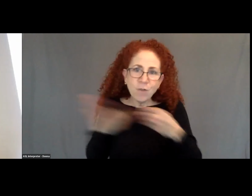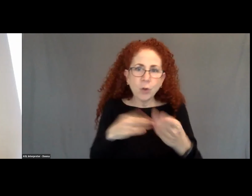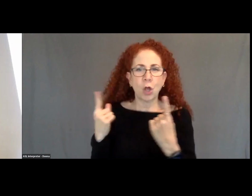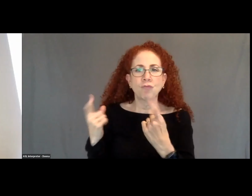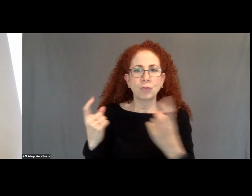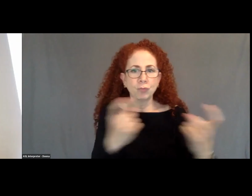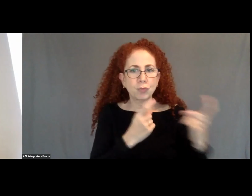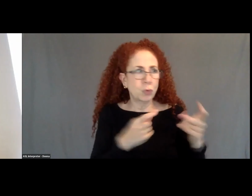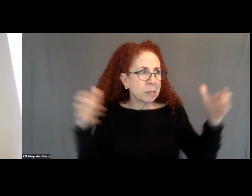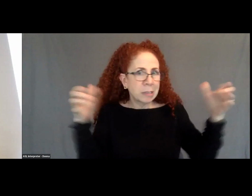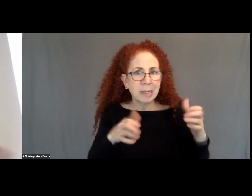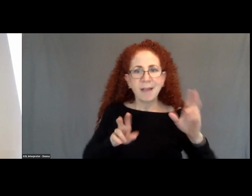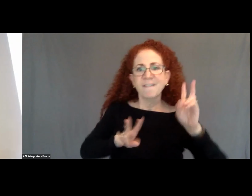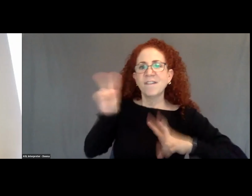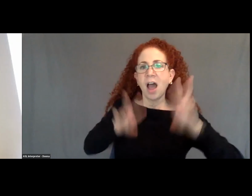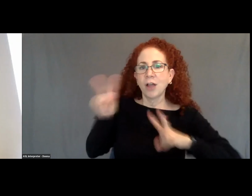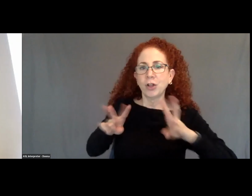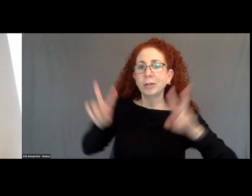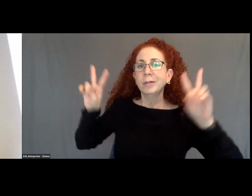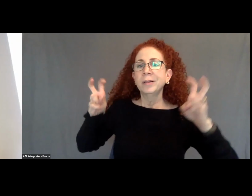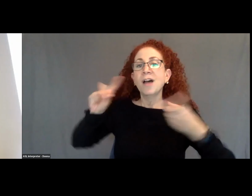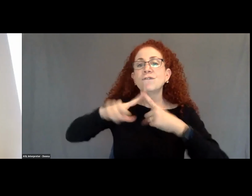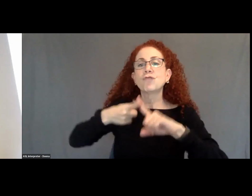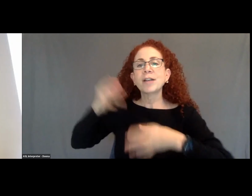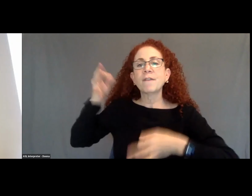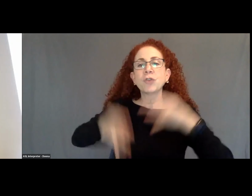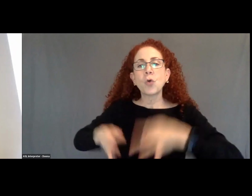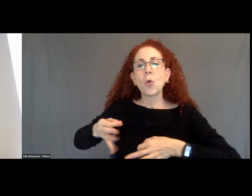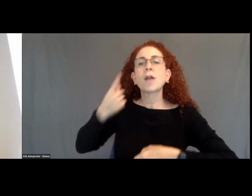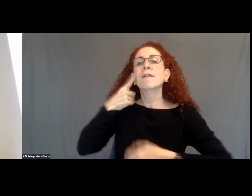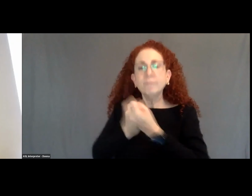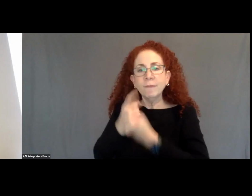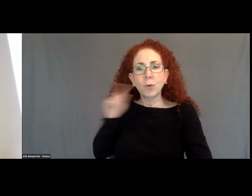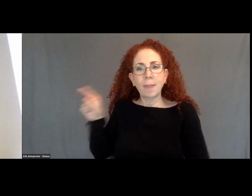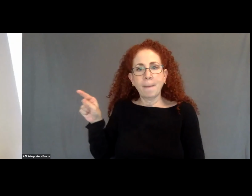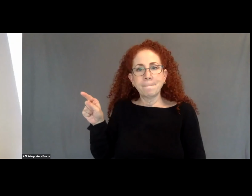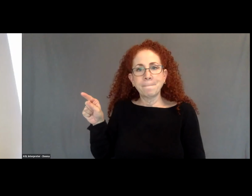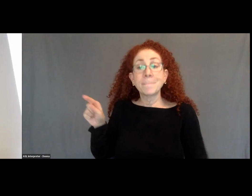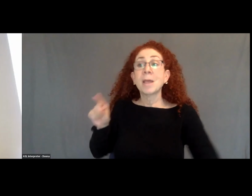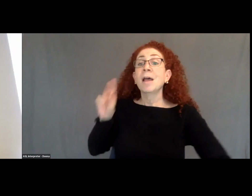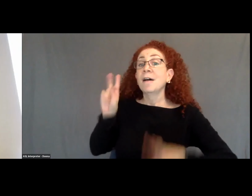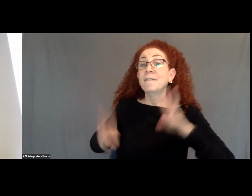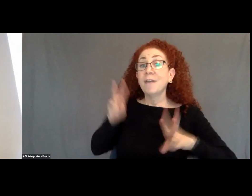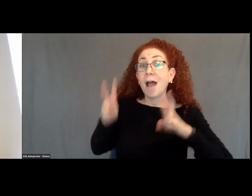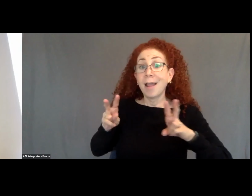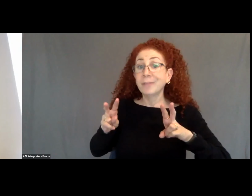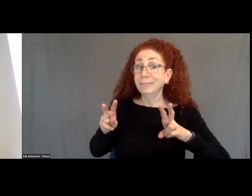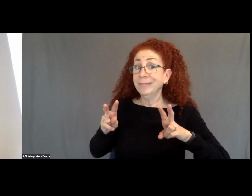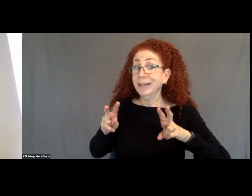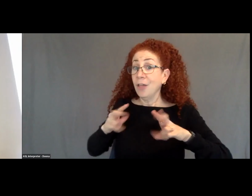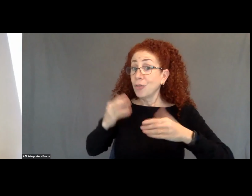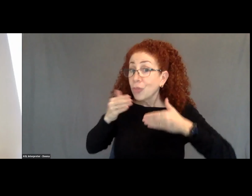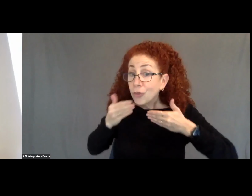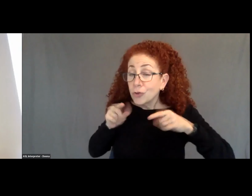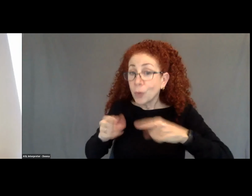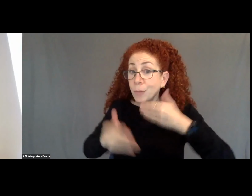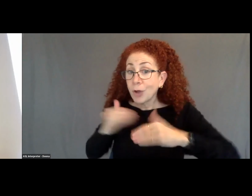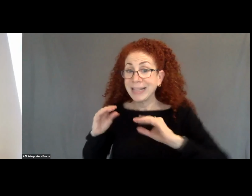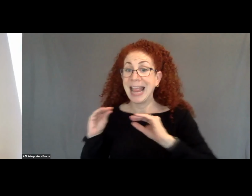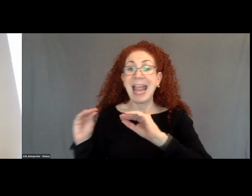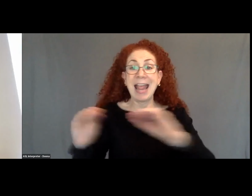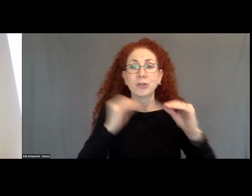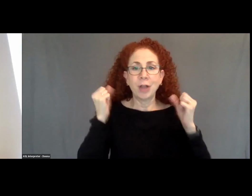people to file what we call friend of the court briefs on their behalf. And in doing so, they actually educated a lot of organizations about the